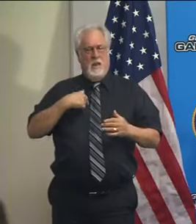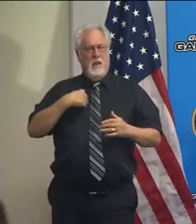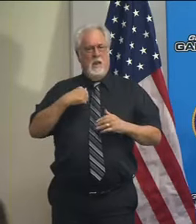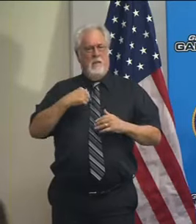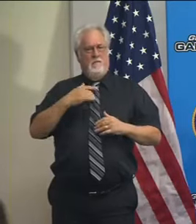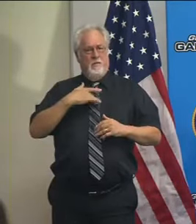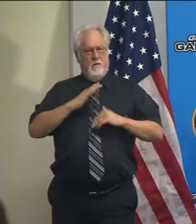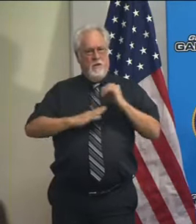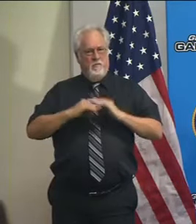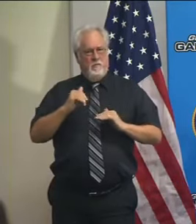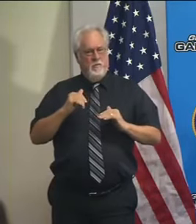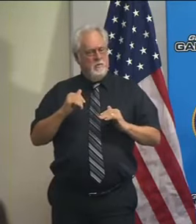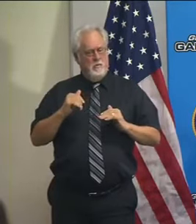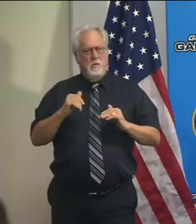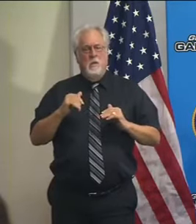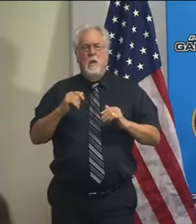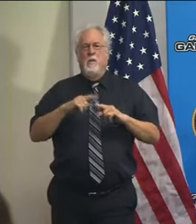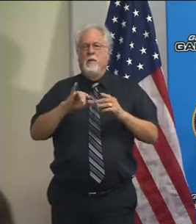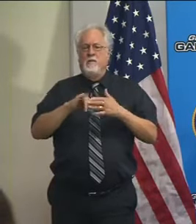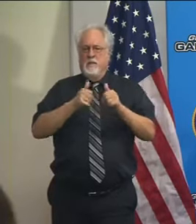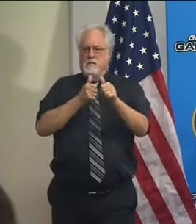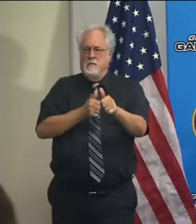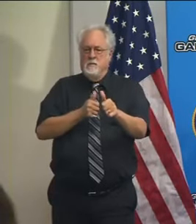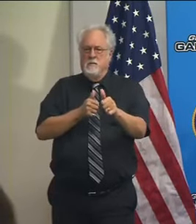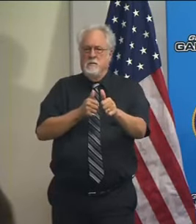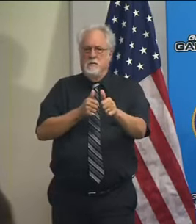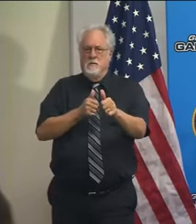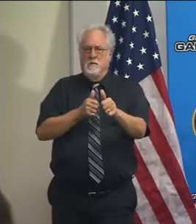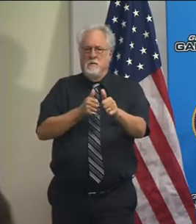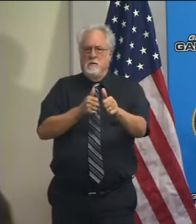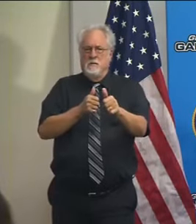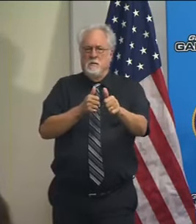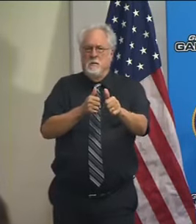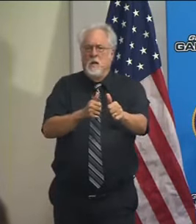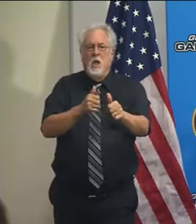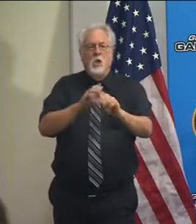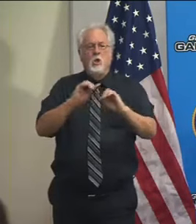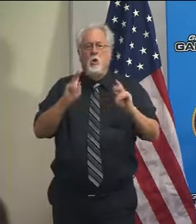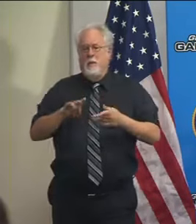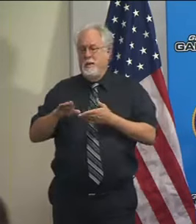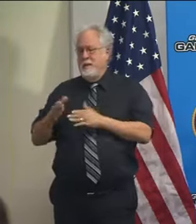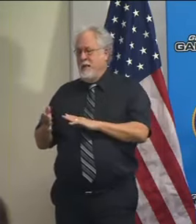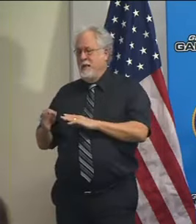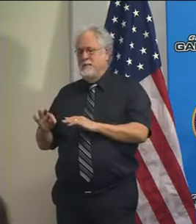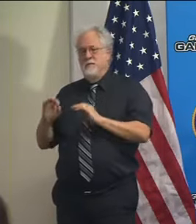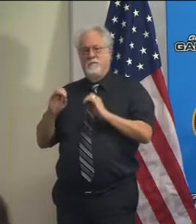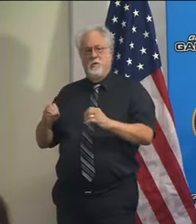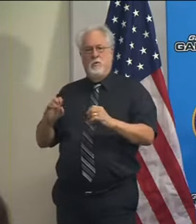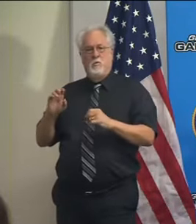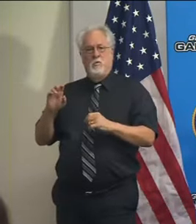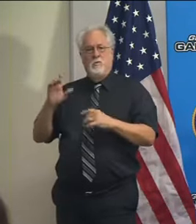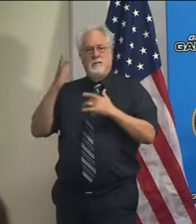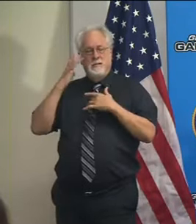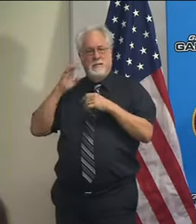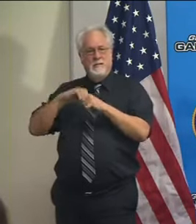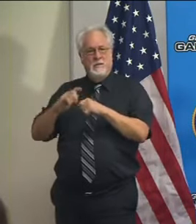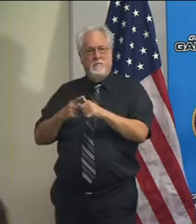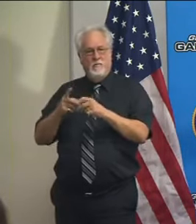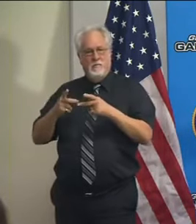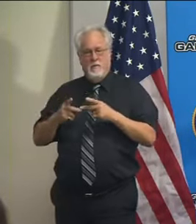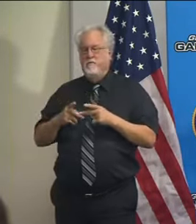with. But that's obviously a lagging indicator because nobody dies if they don't get the disease in the first place,